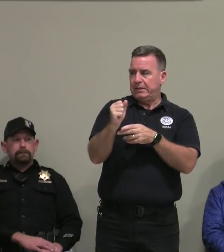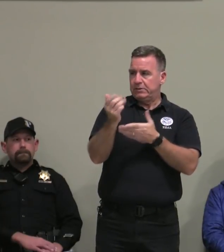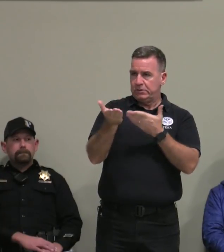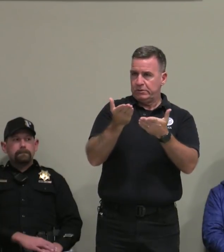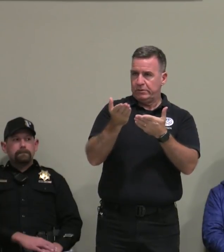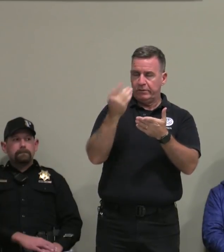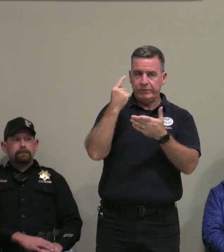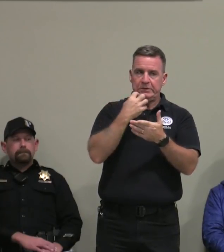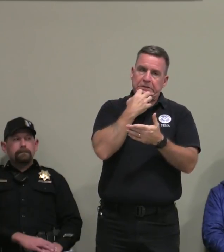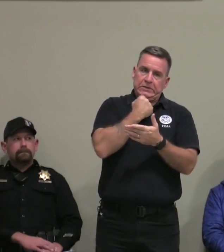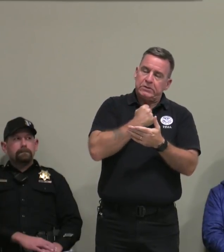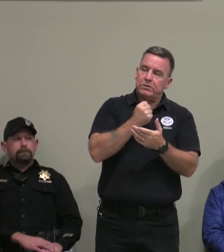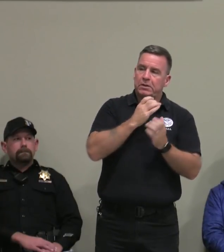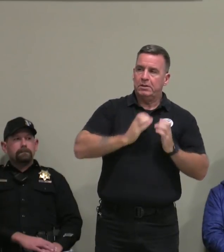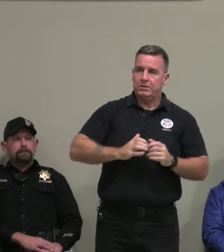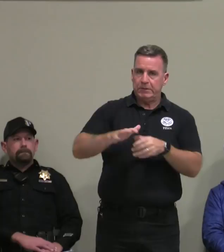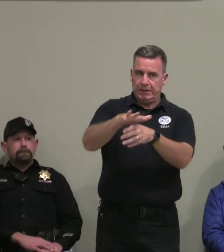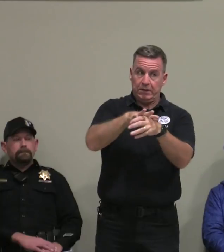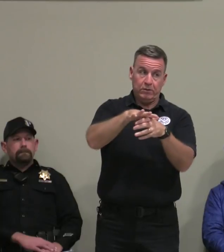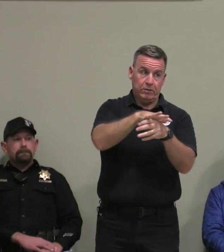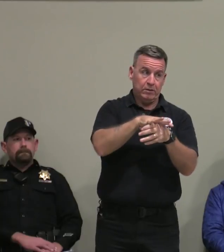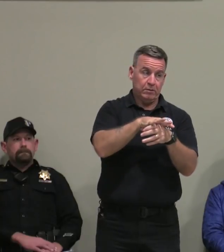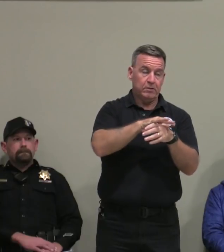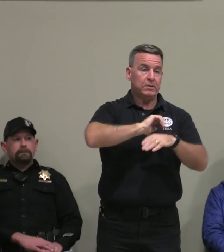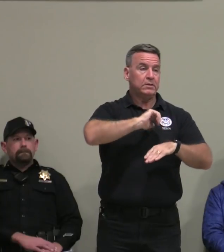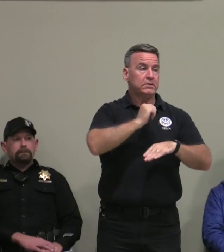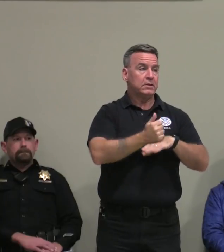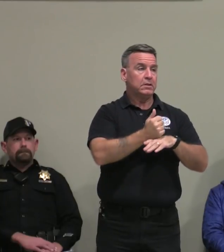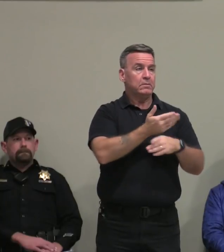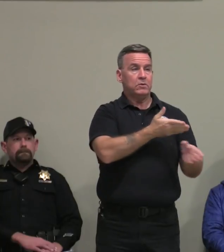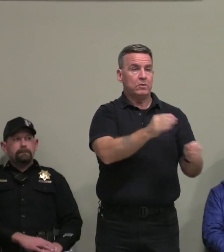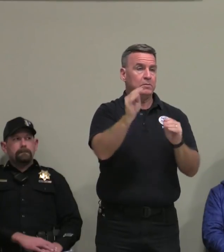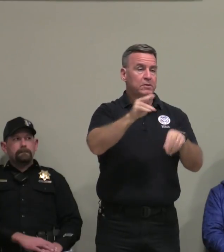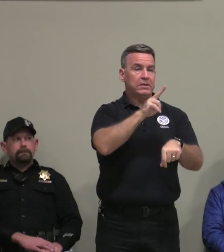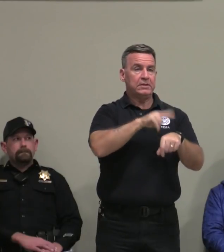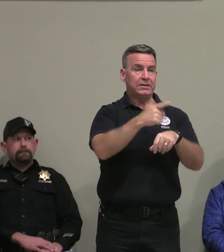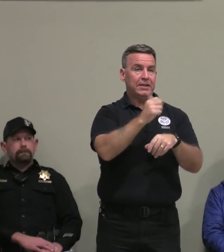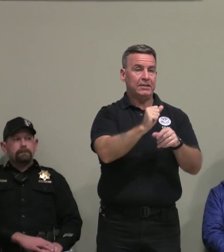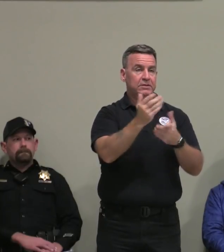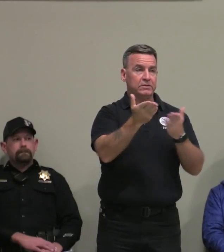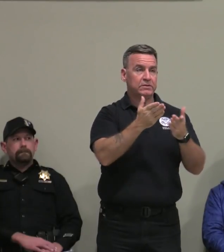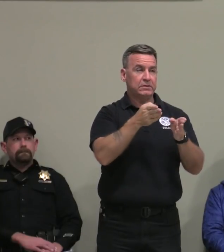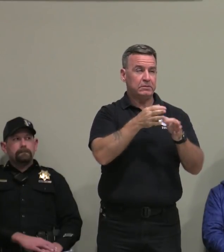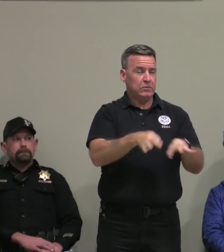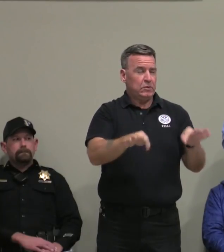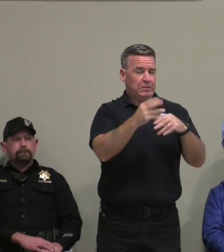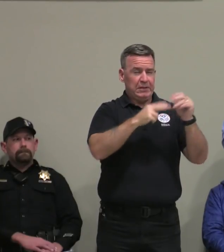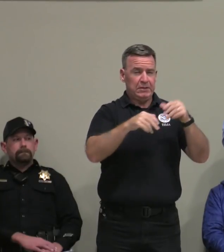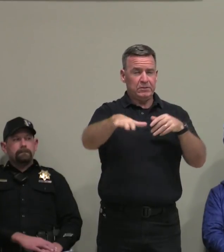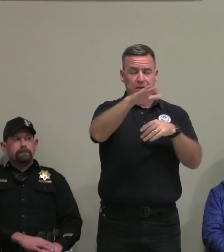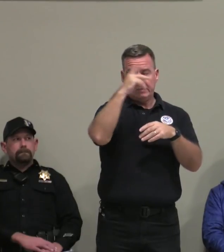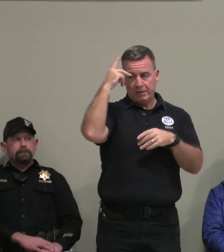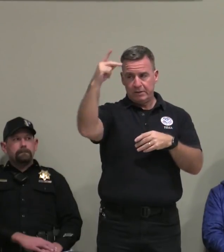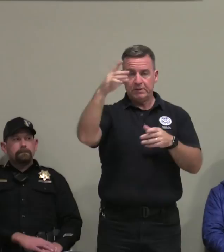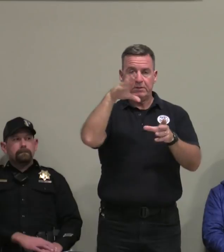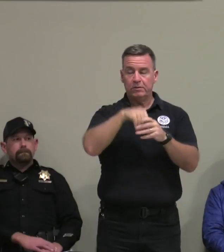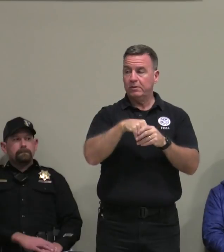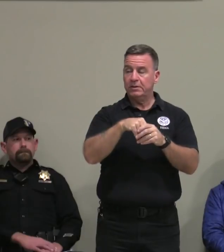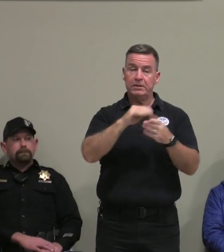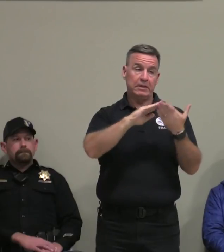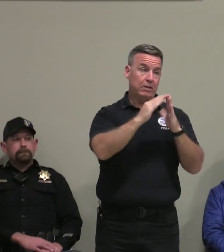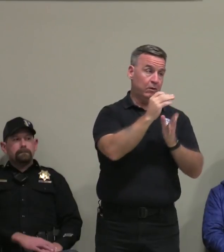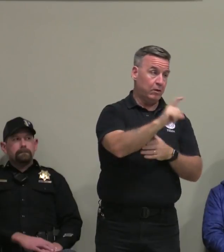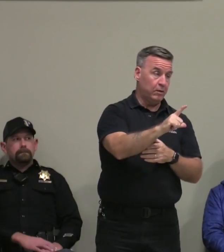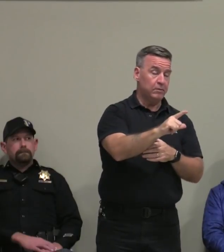for critical customers in the area. We've set up portable natural gas service to key buildings in the town of Paradise, including the town